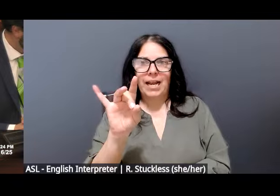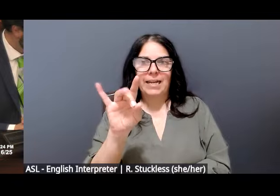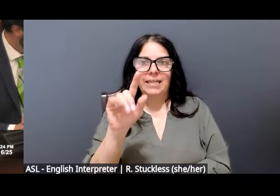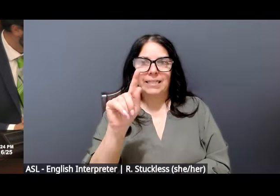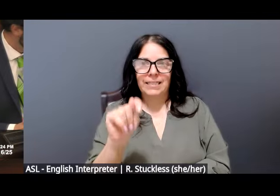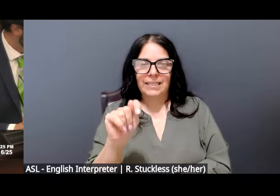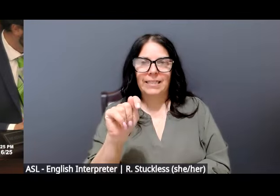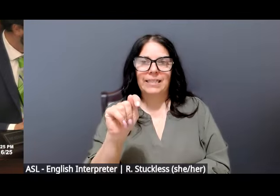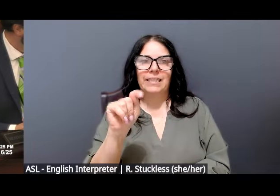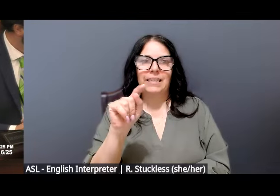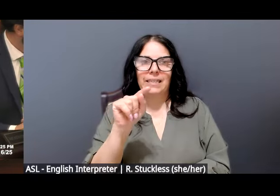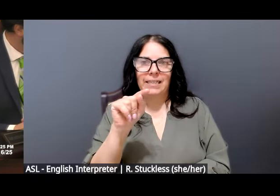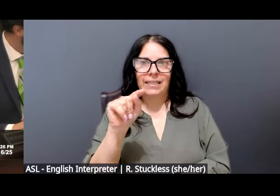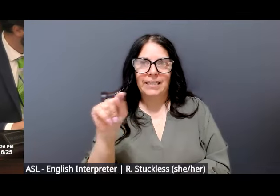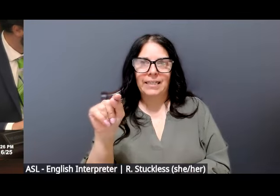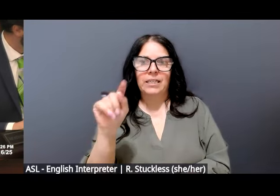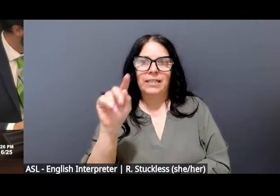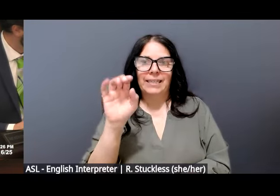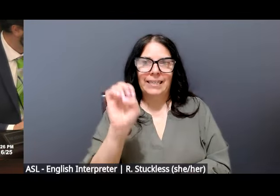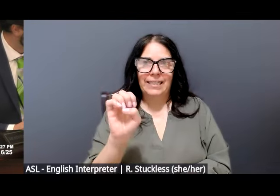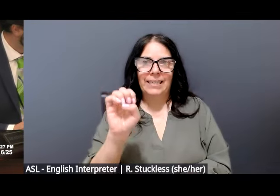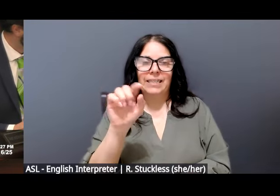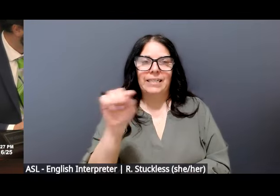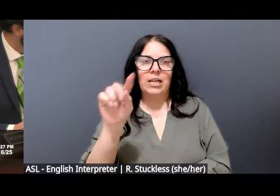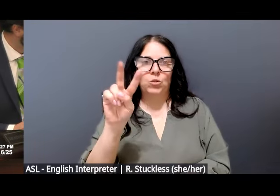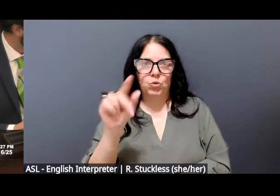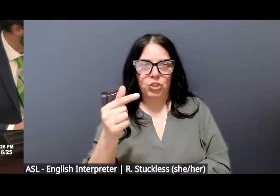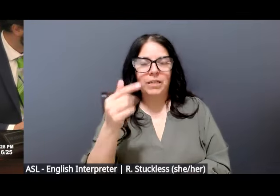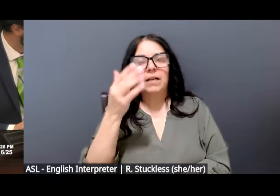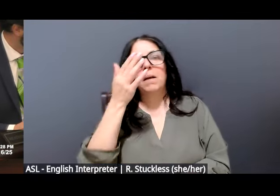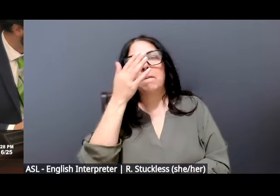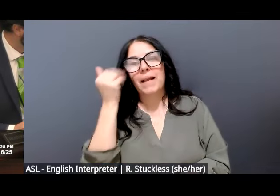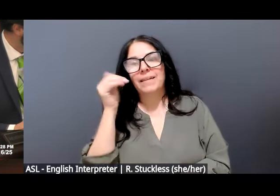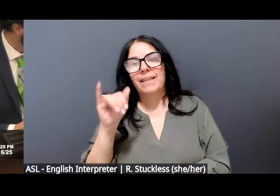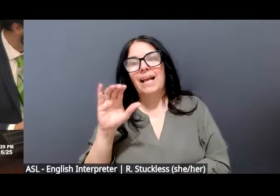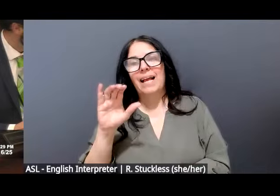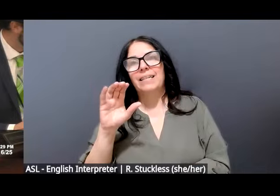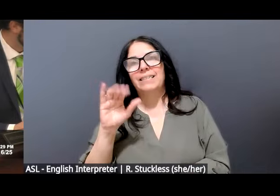C1300-8T-E-2G due to the Cisco CBS